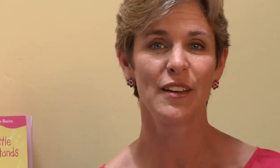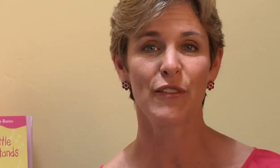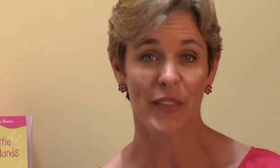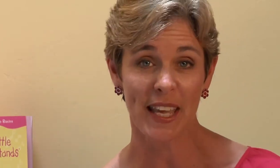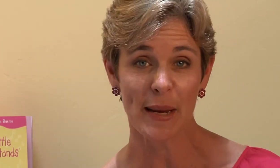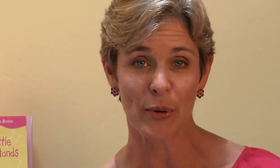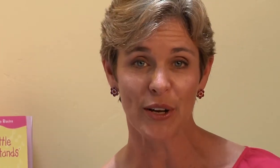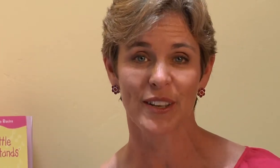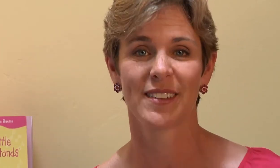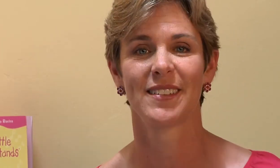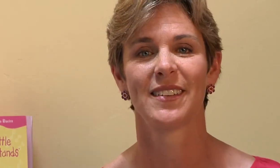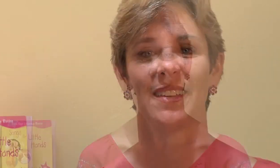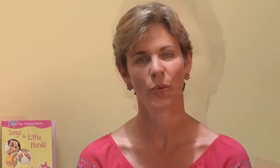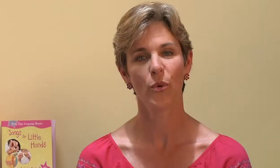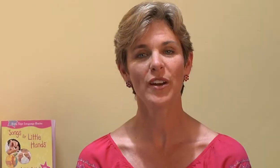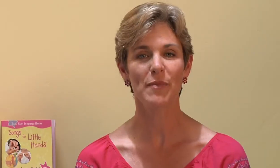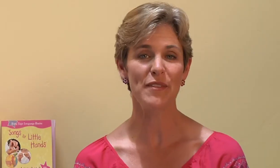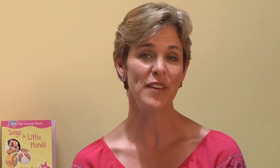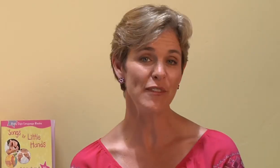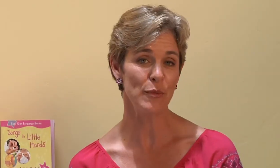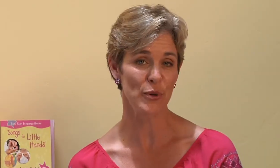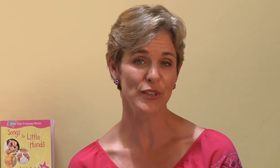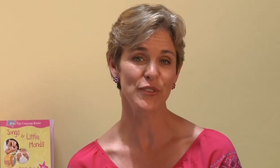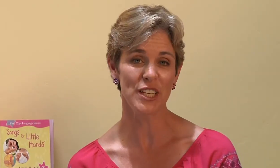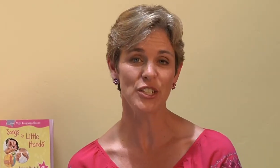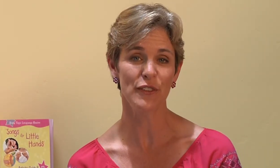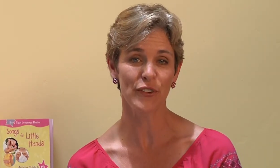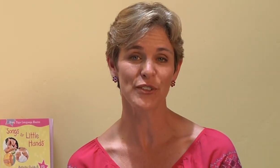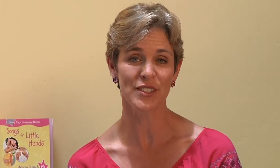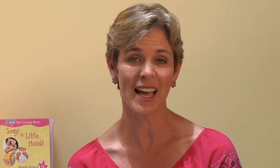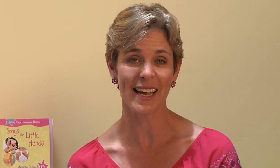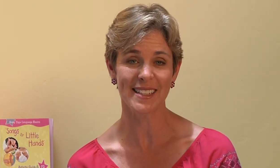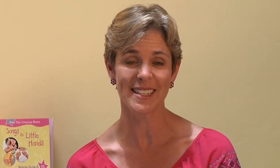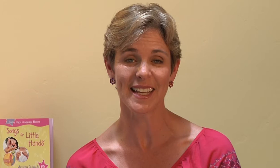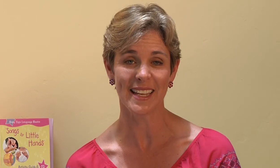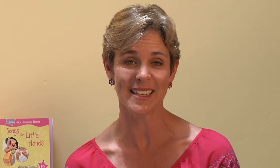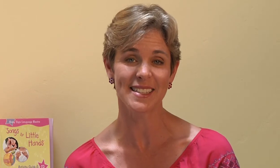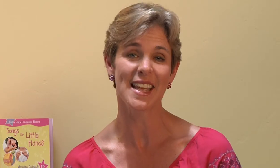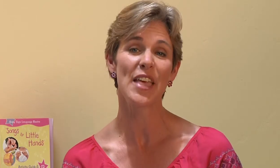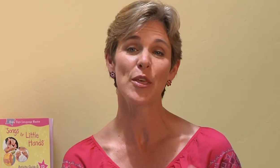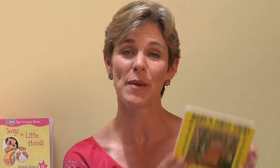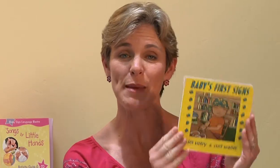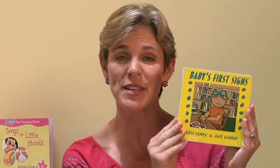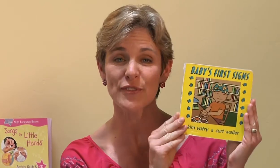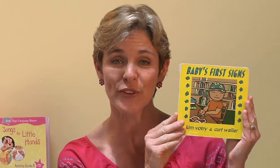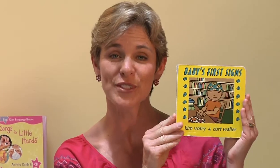for the Kitty book. One of my favorite books for teaching first signs is The Baby's First